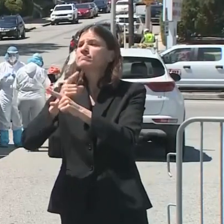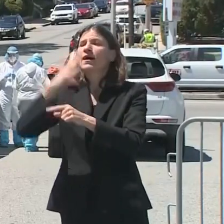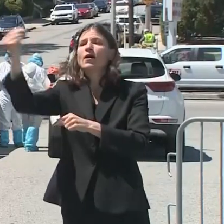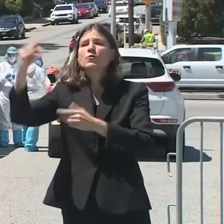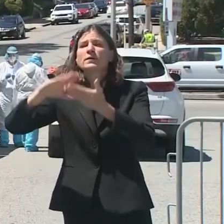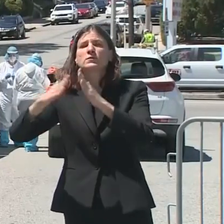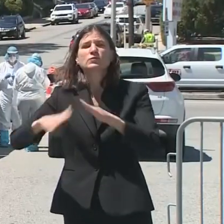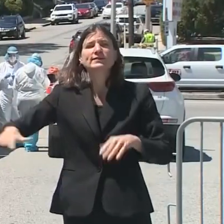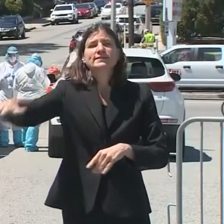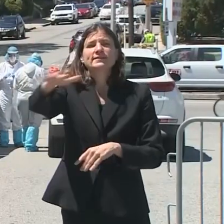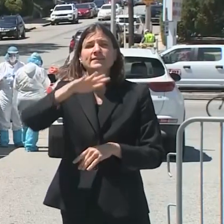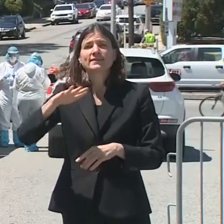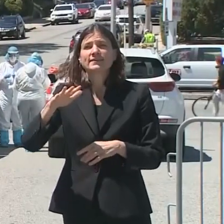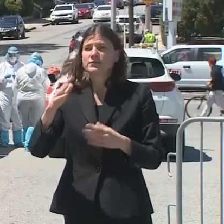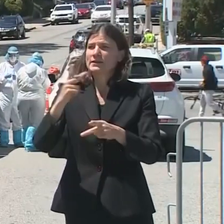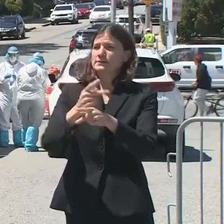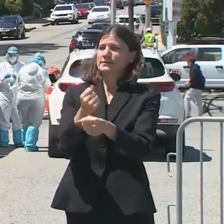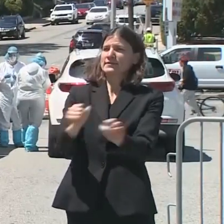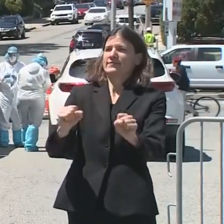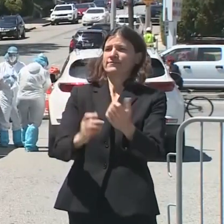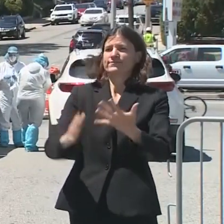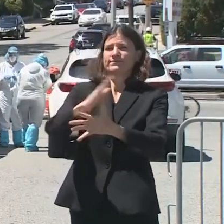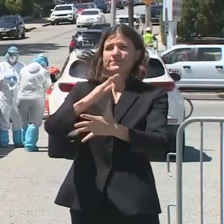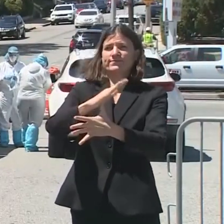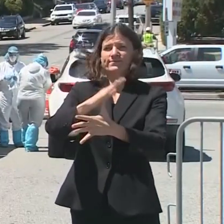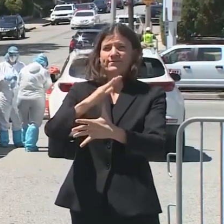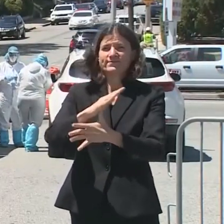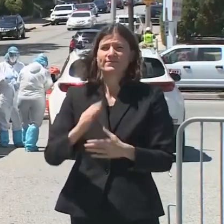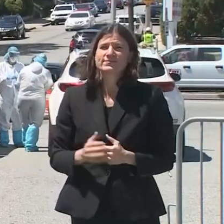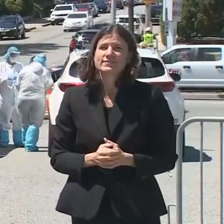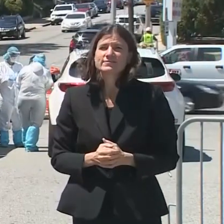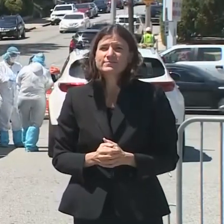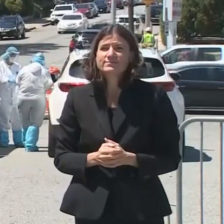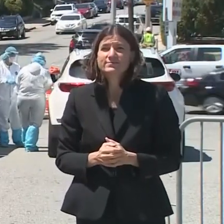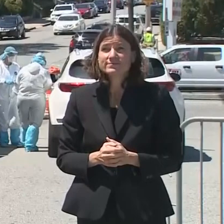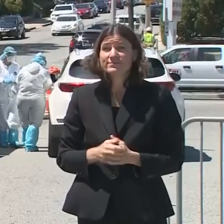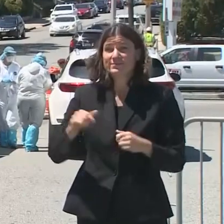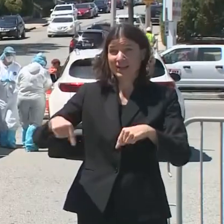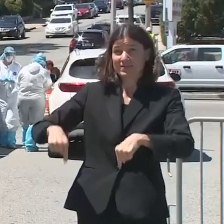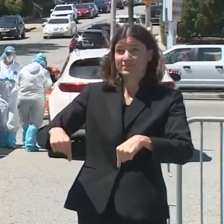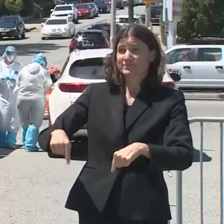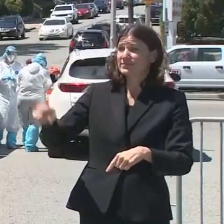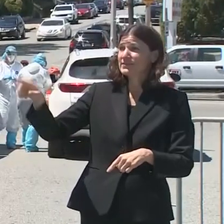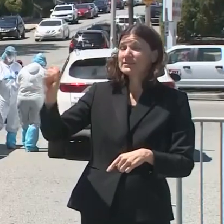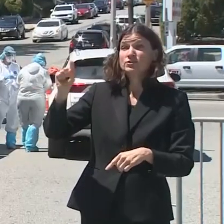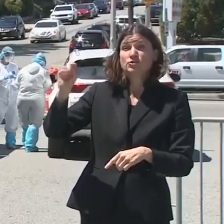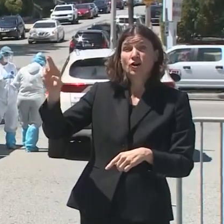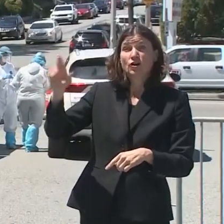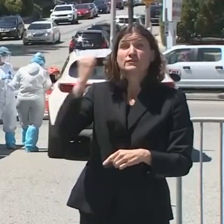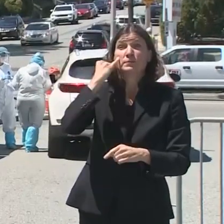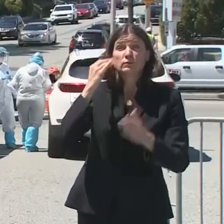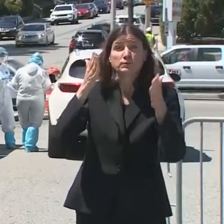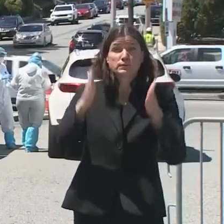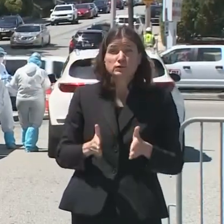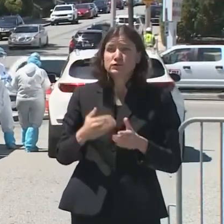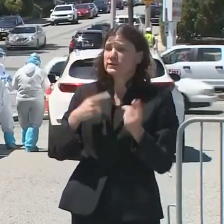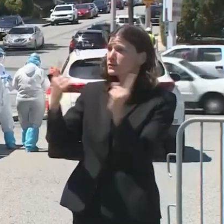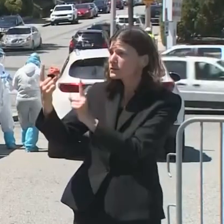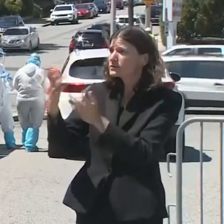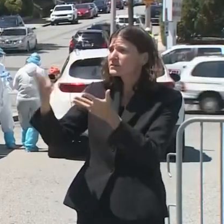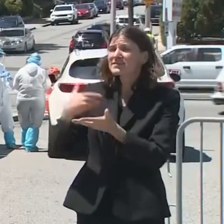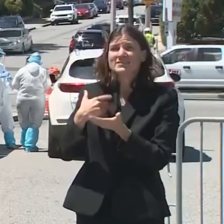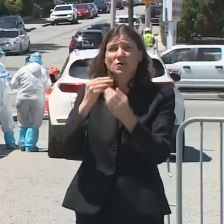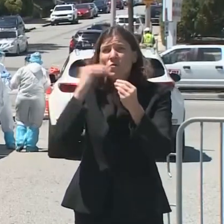work on making sure that they're doing the things they need to do to help people avoid spreading the virus here in the South Coast. In addition